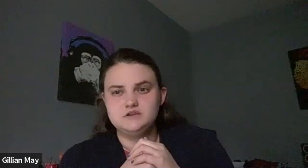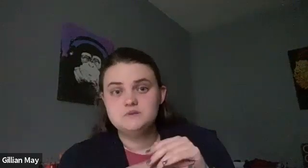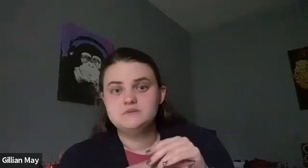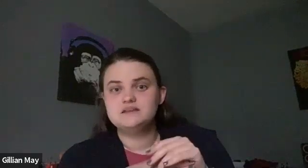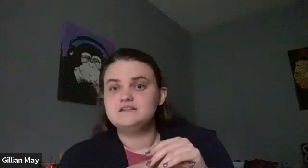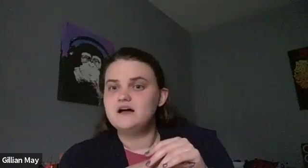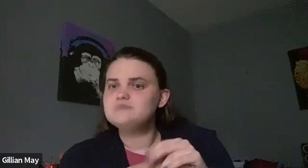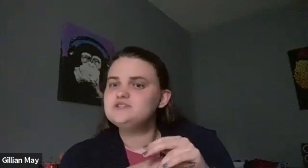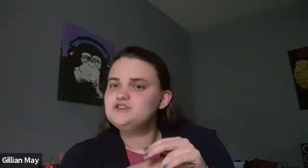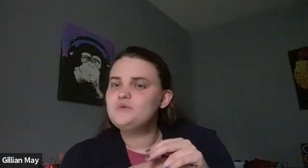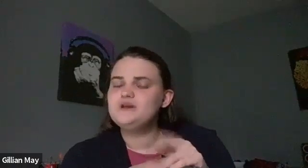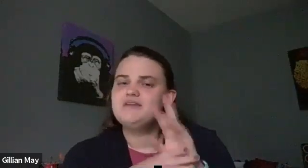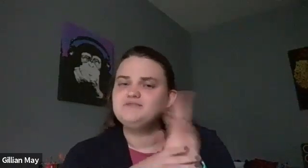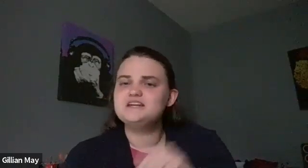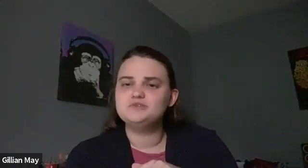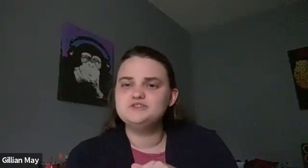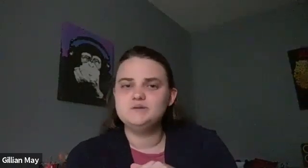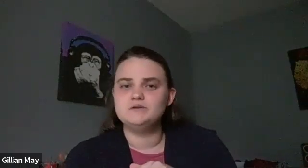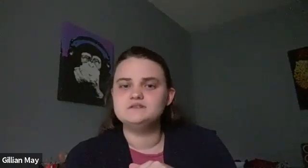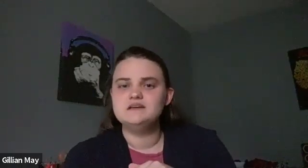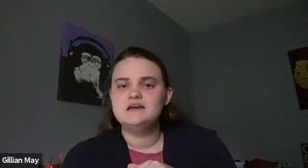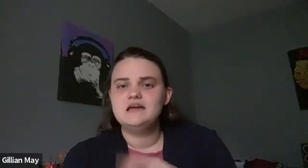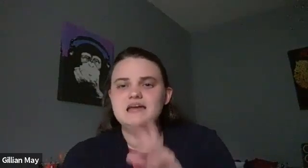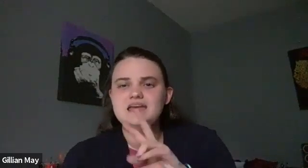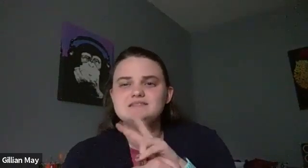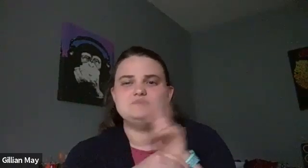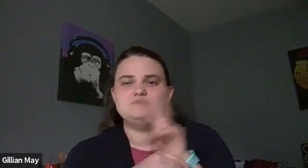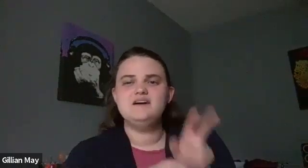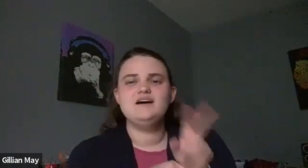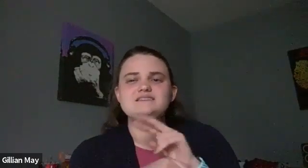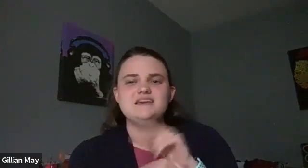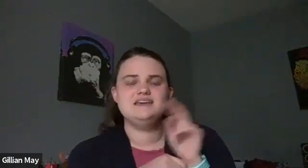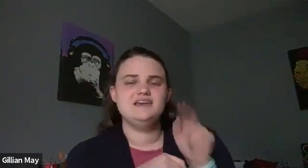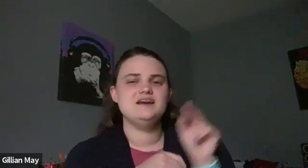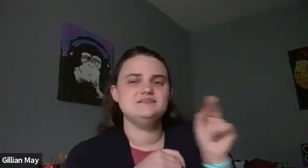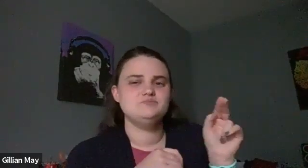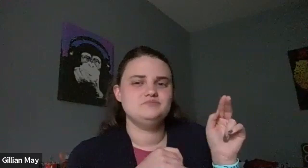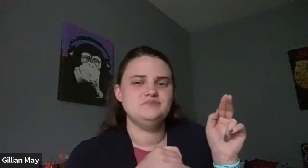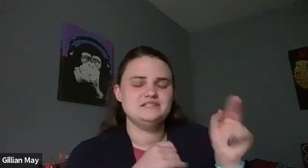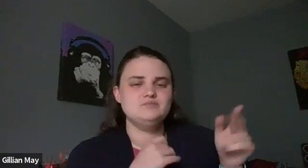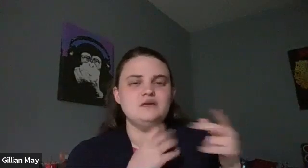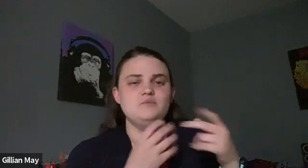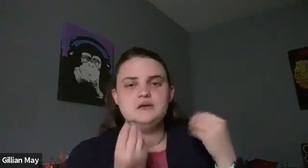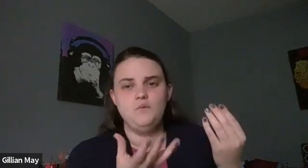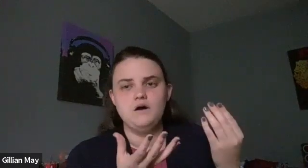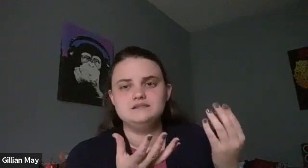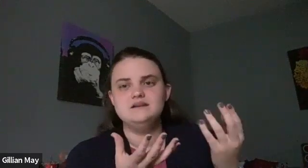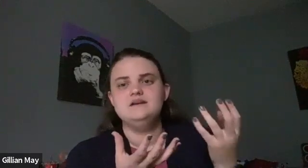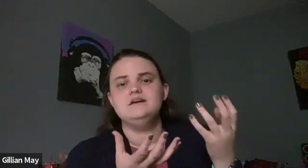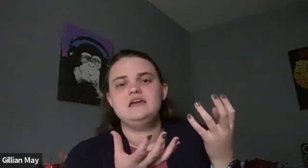management, because a lot of times, when you have your terrible 2-year-olds, it's because they can't explain what they want. They're